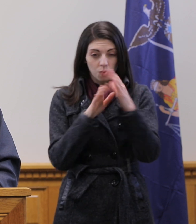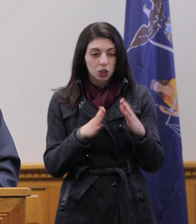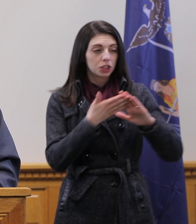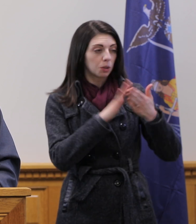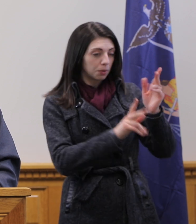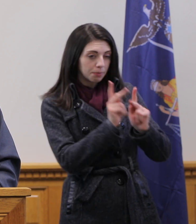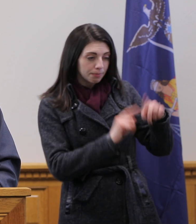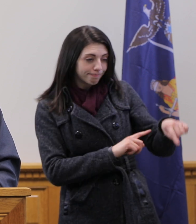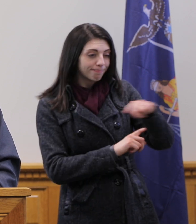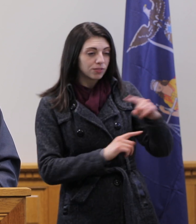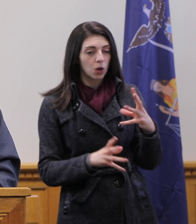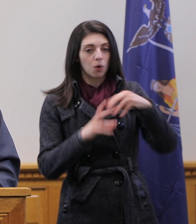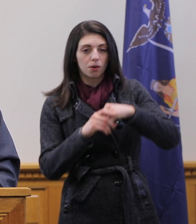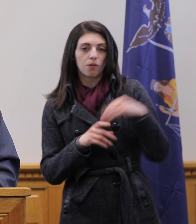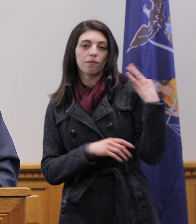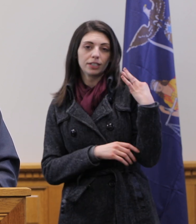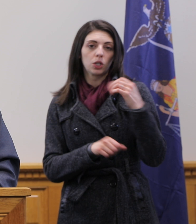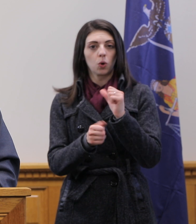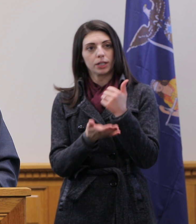who help out at the clinics on short notice.